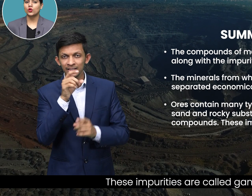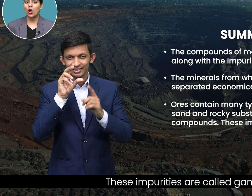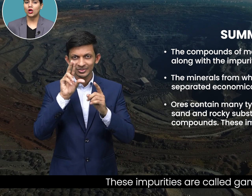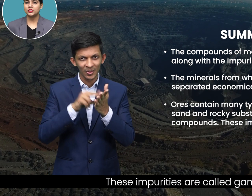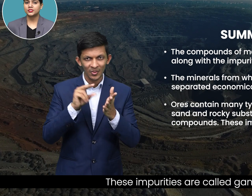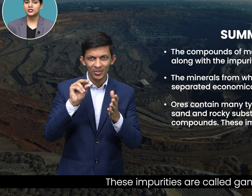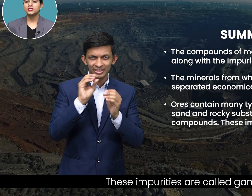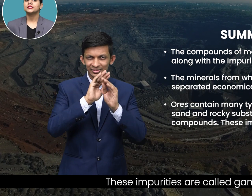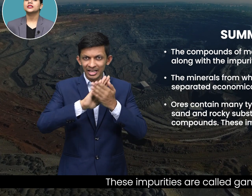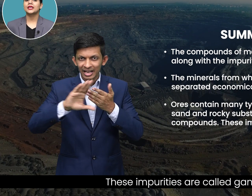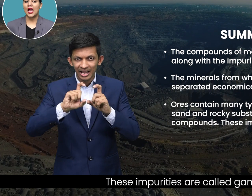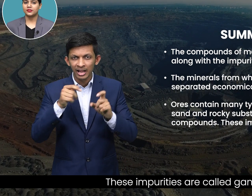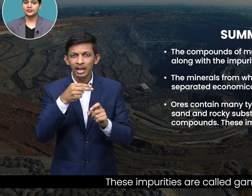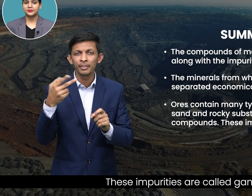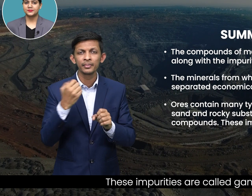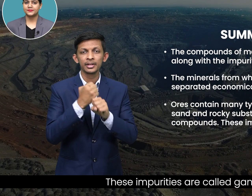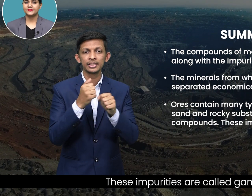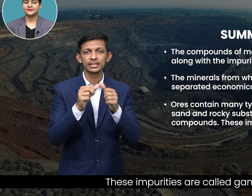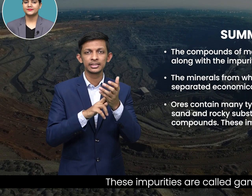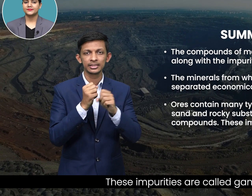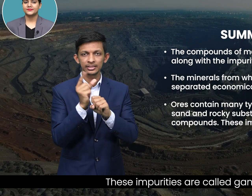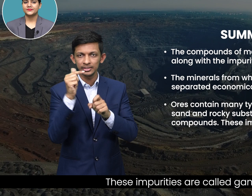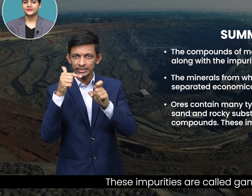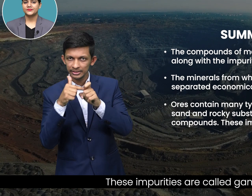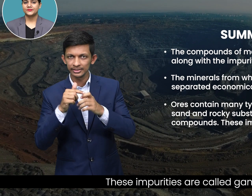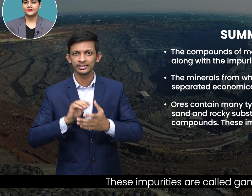are called gangue.